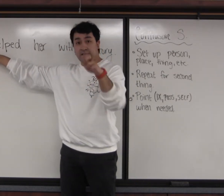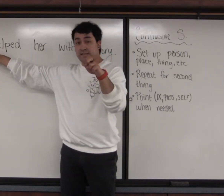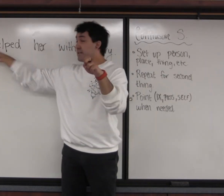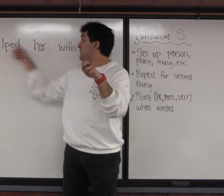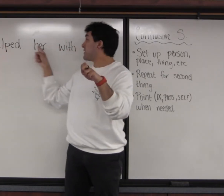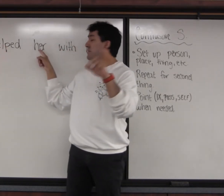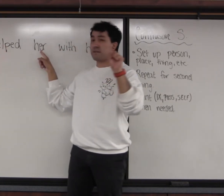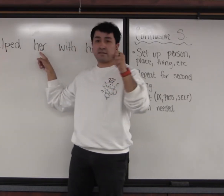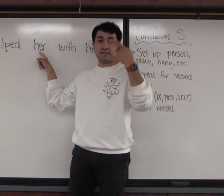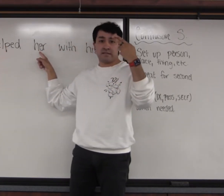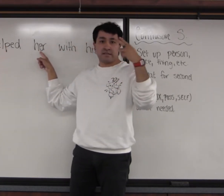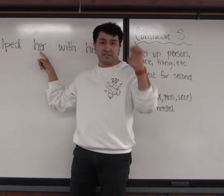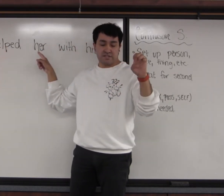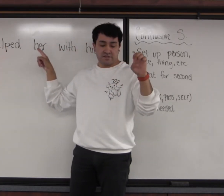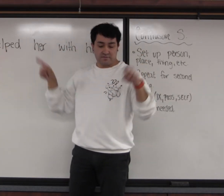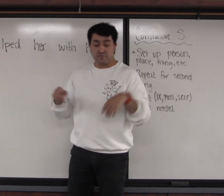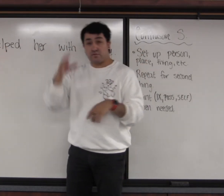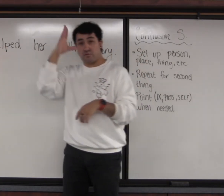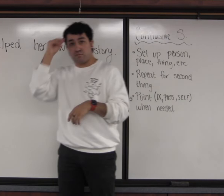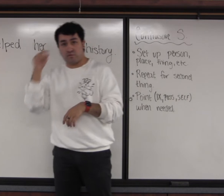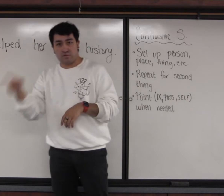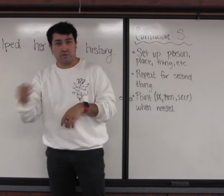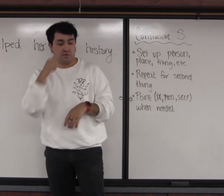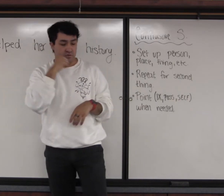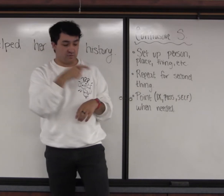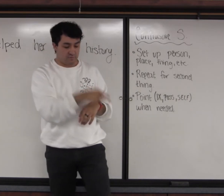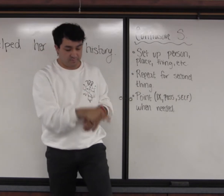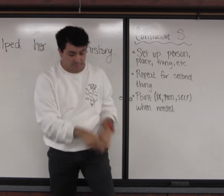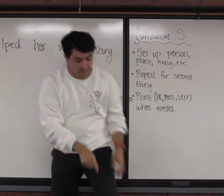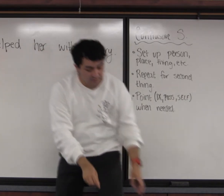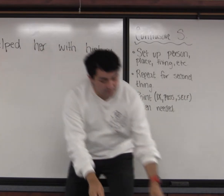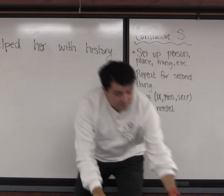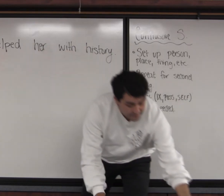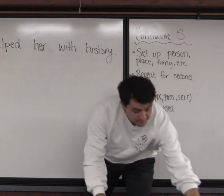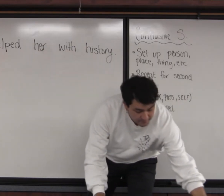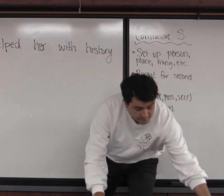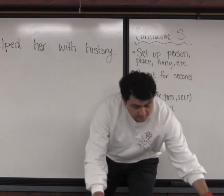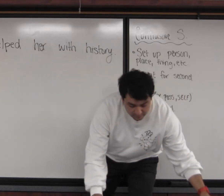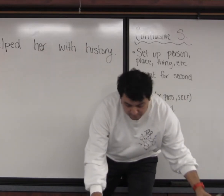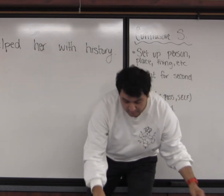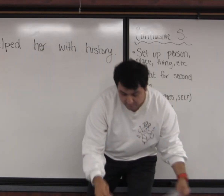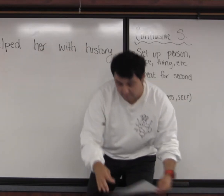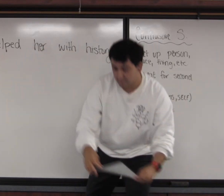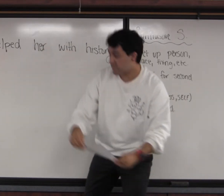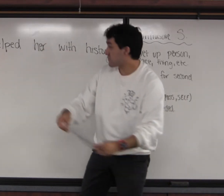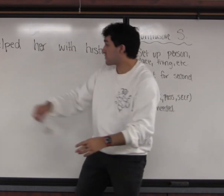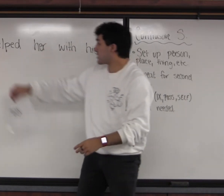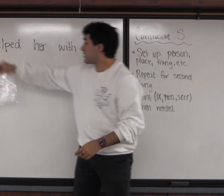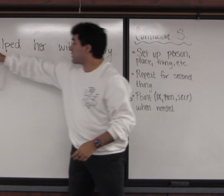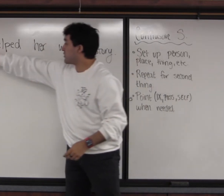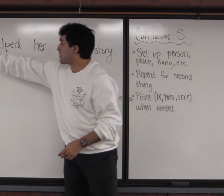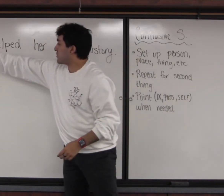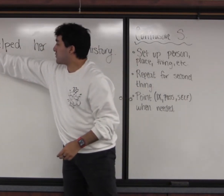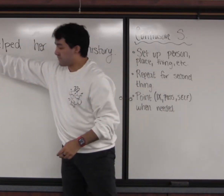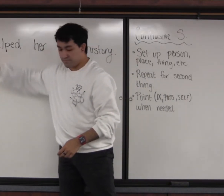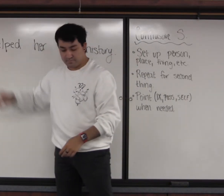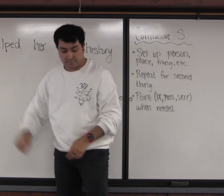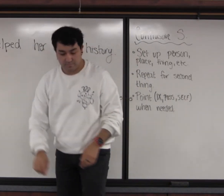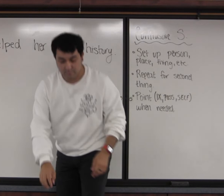things. We have a he, we have a her. So we'll put a boy there and a girl there. That we'll go ahead and set those, settle that. So we have a boy.